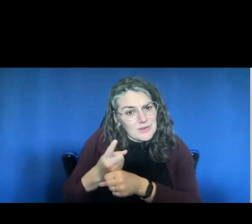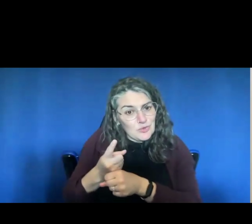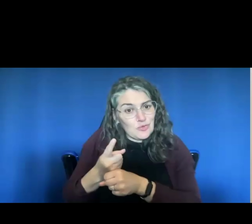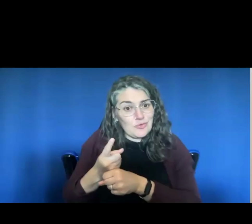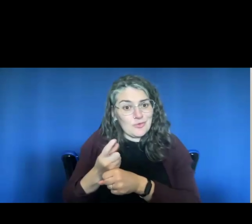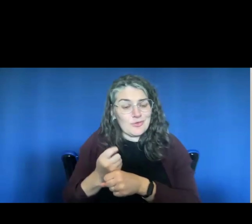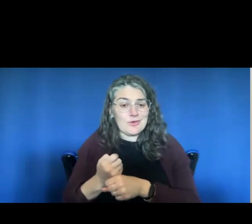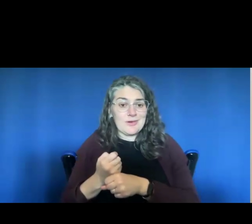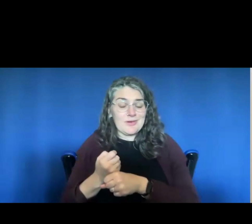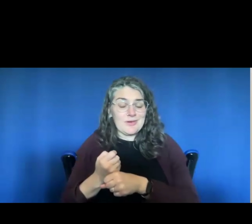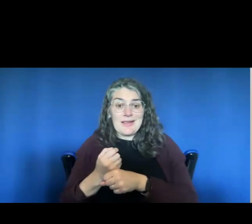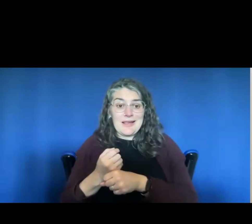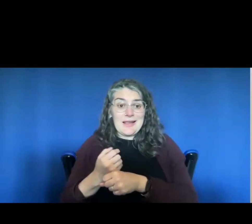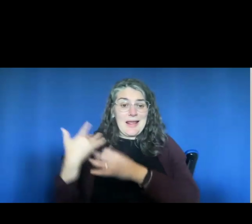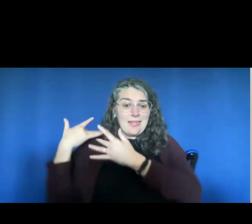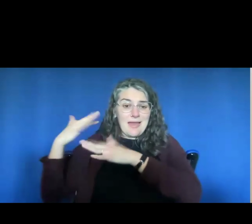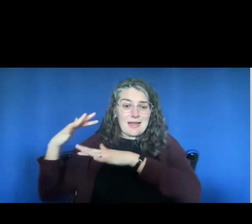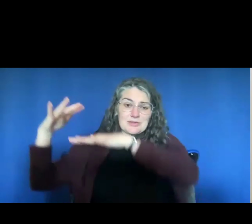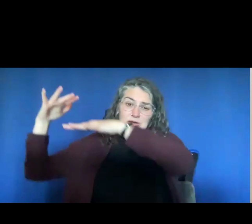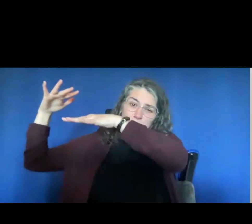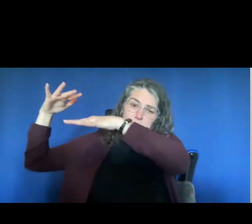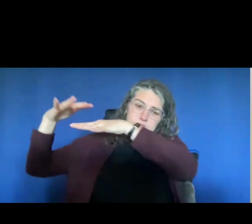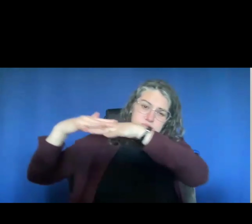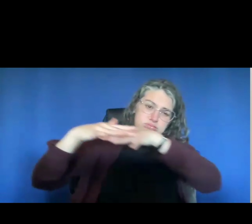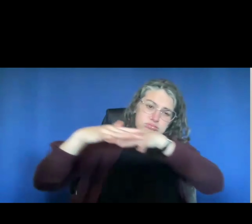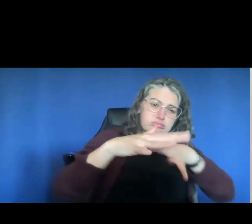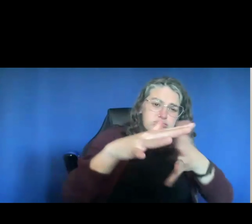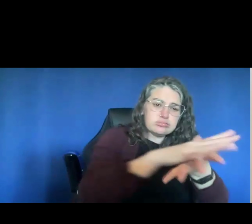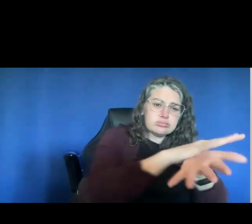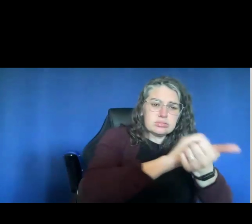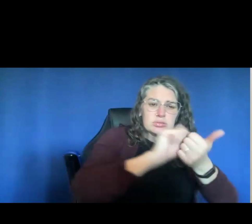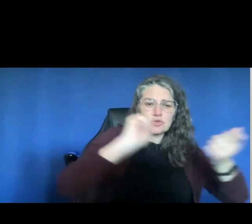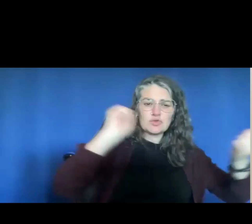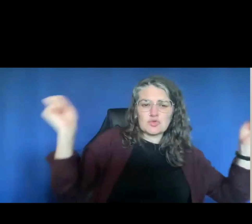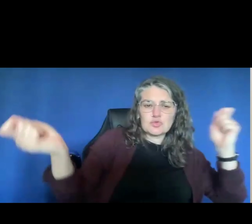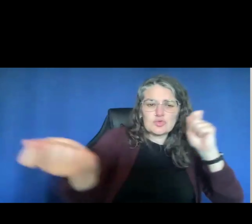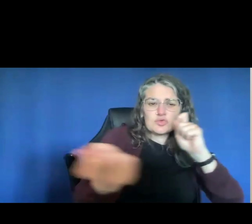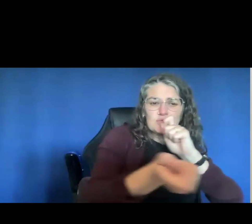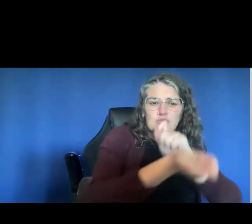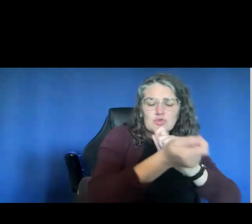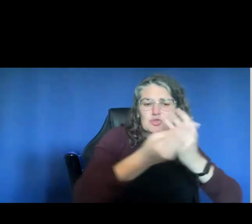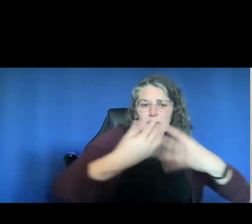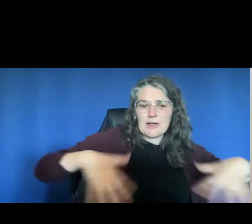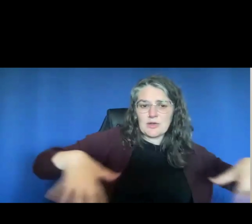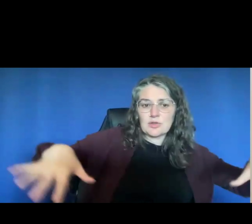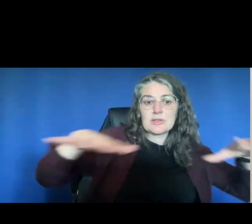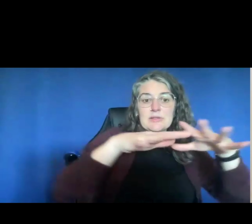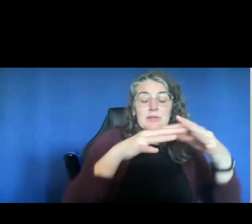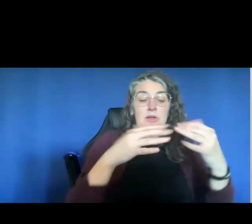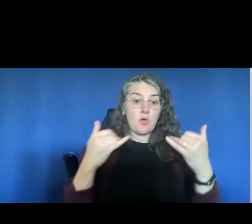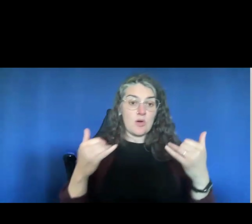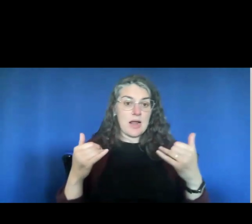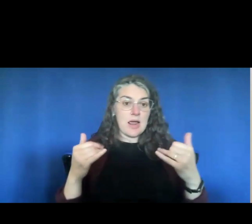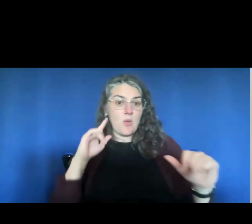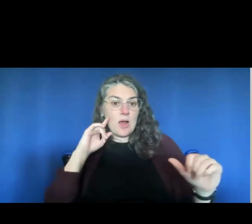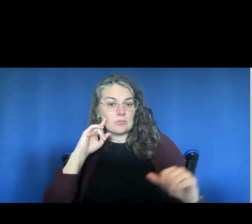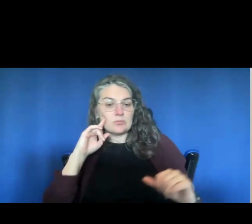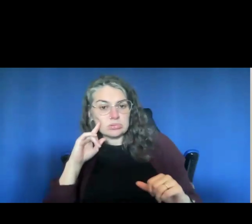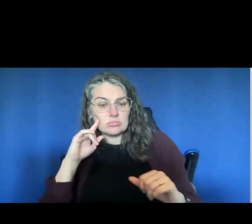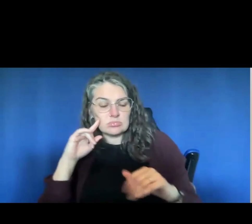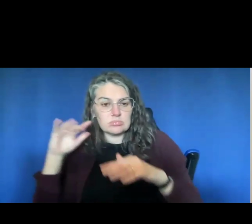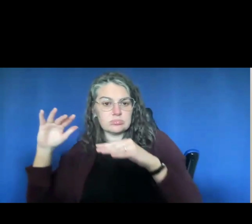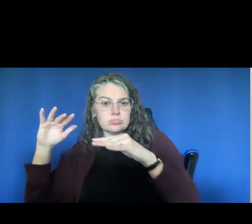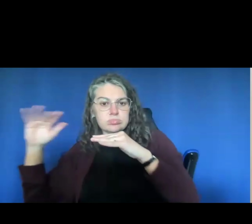on the prairies. I listen to whispering snow differently now. I hear possibility in